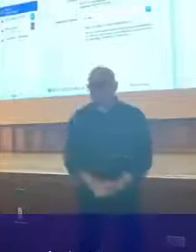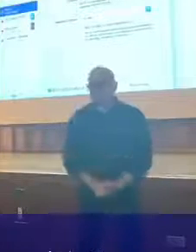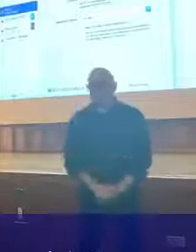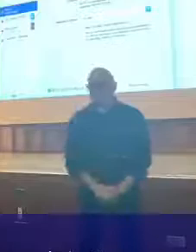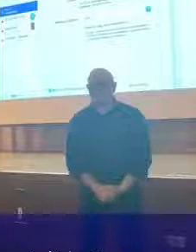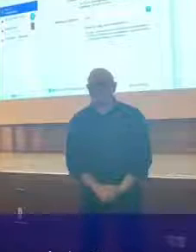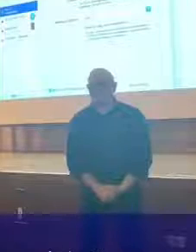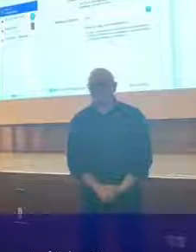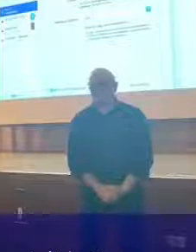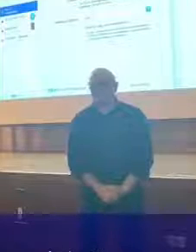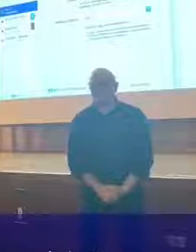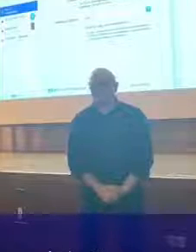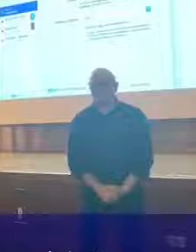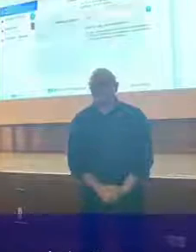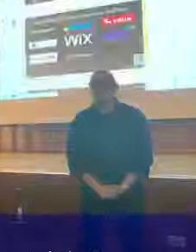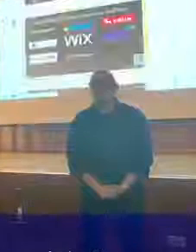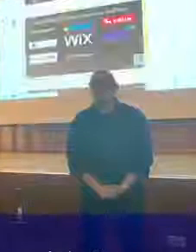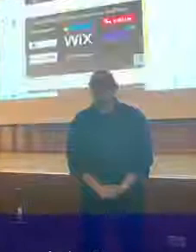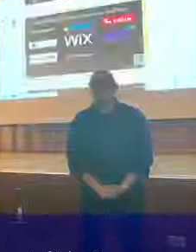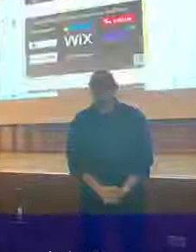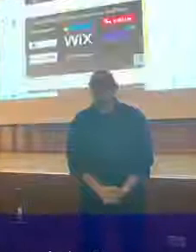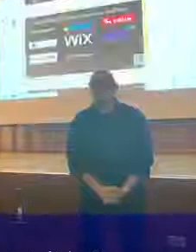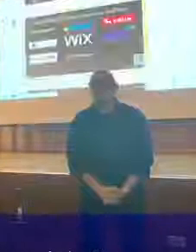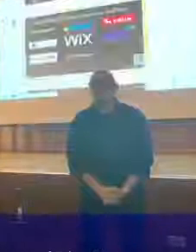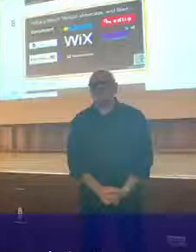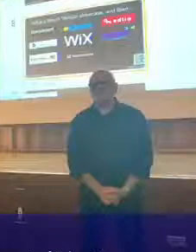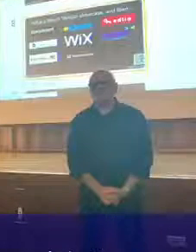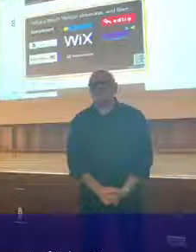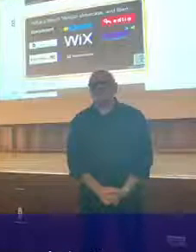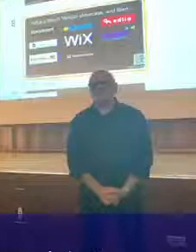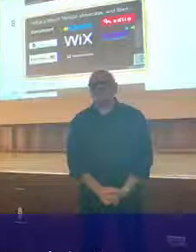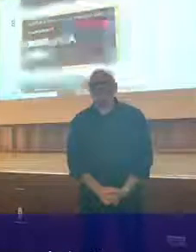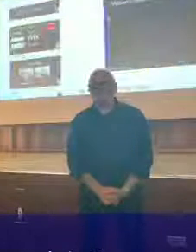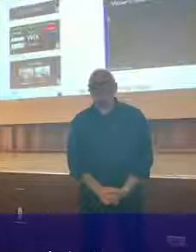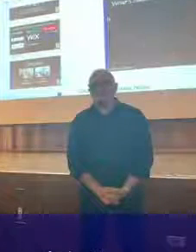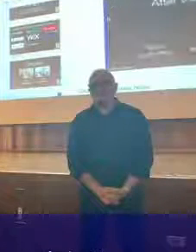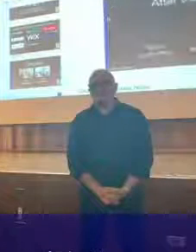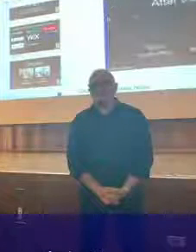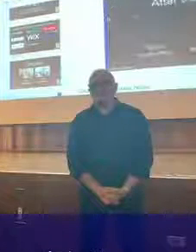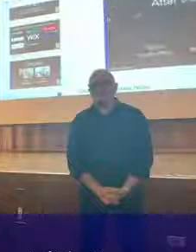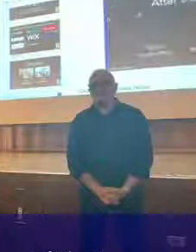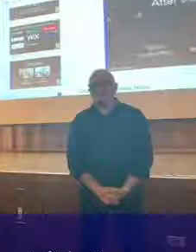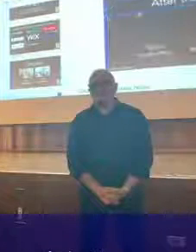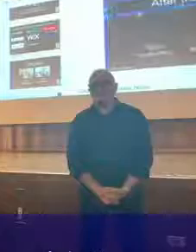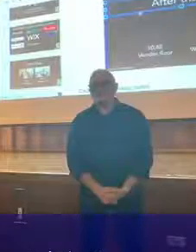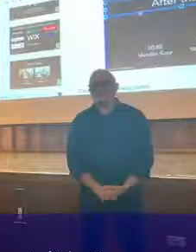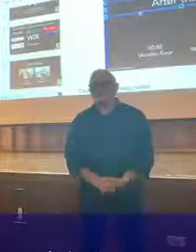the vendor showcase. And thanks again so much for coming, and thank you for the work you do. Give yourselves a hand.